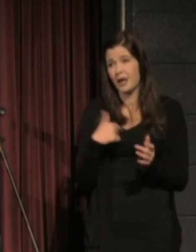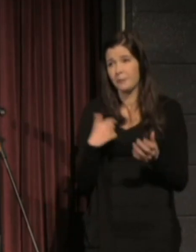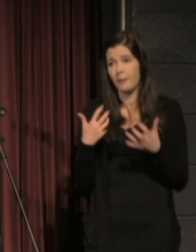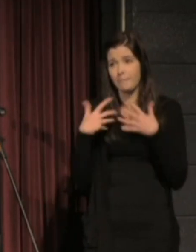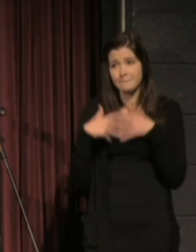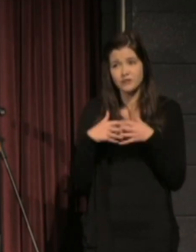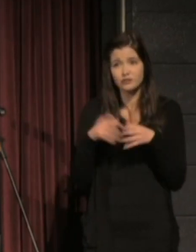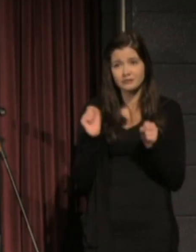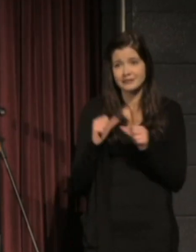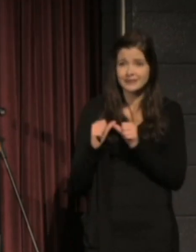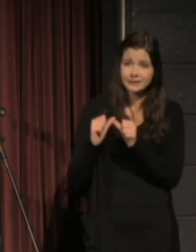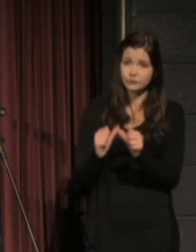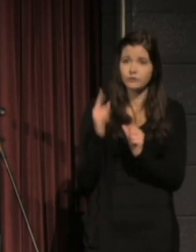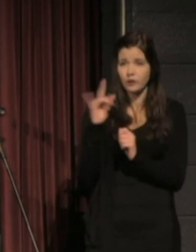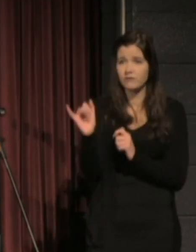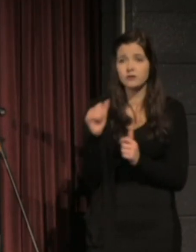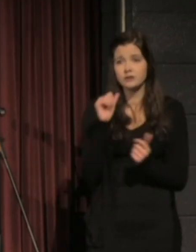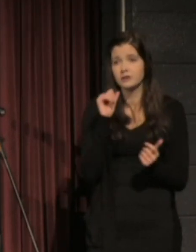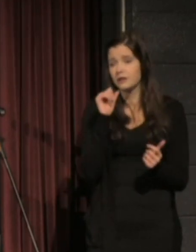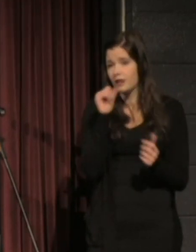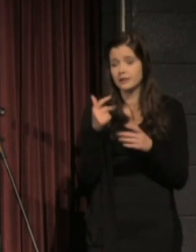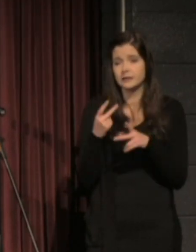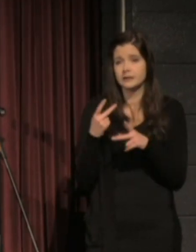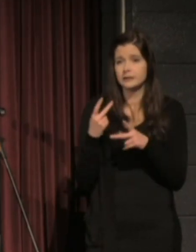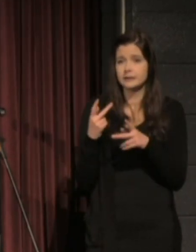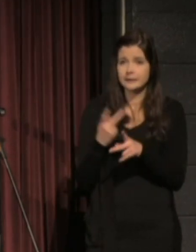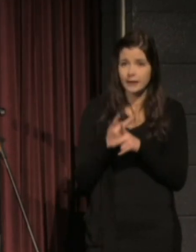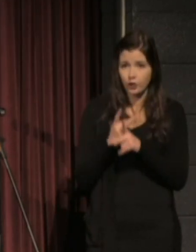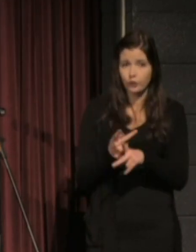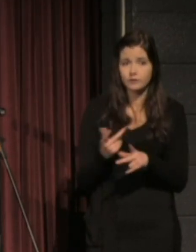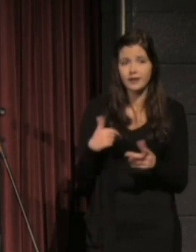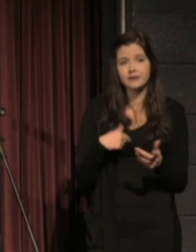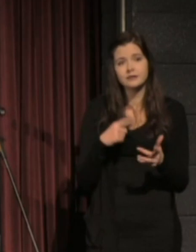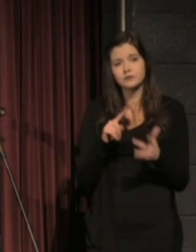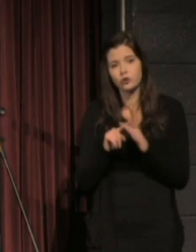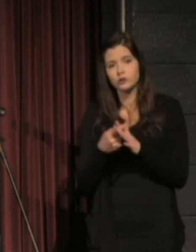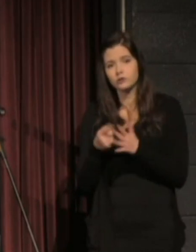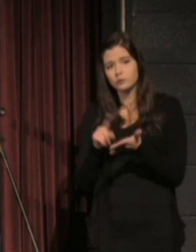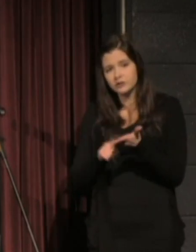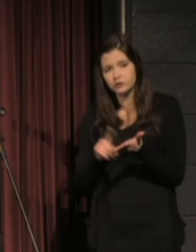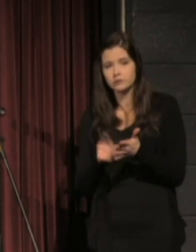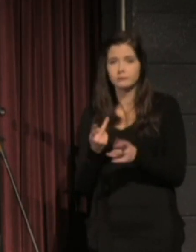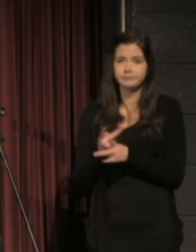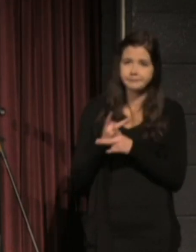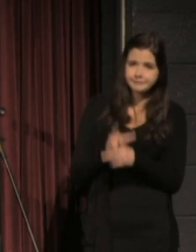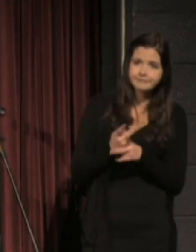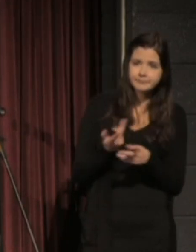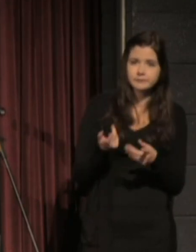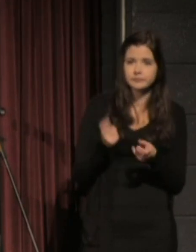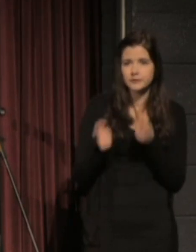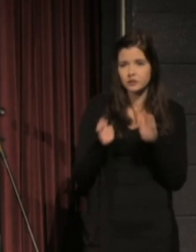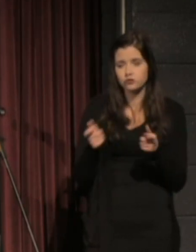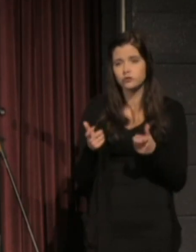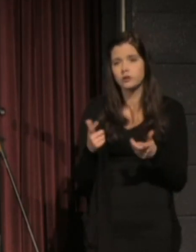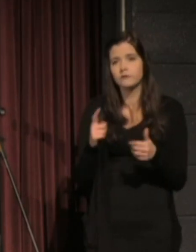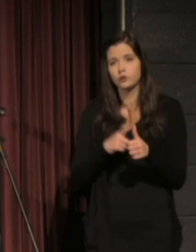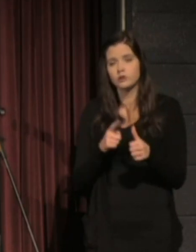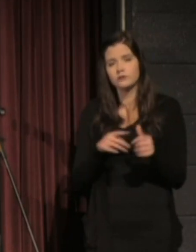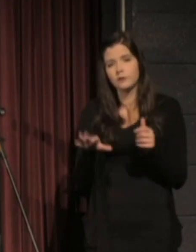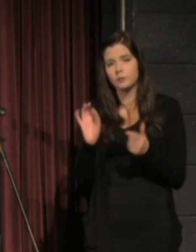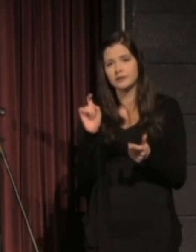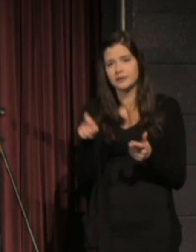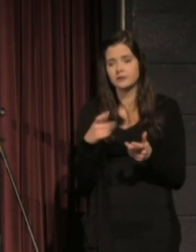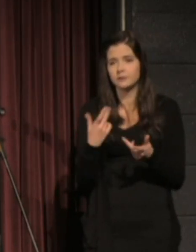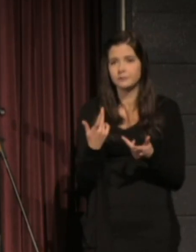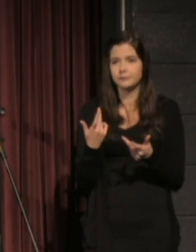that could keep going on forever without any maintenance. I started researching stress management, and the first thing I discovered was that I needed to